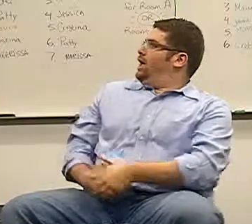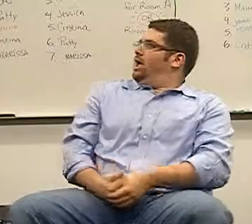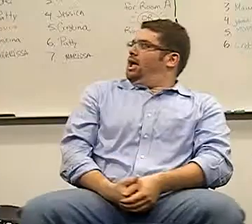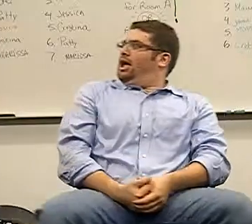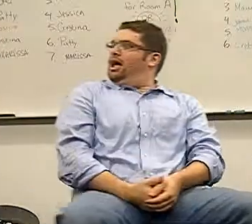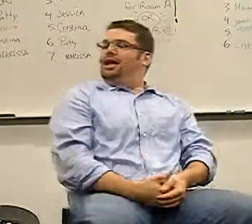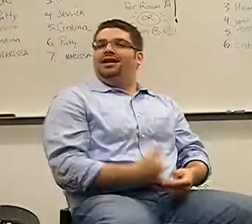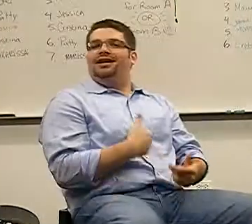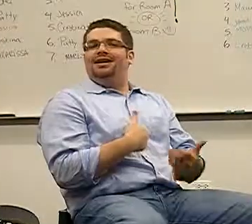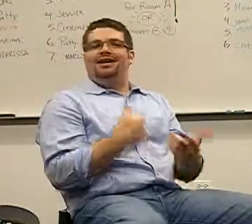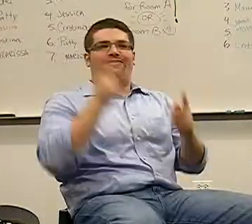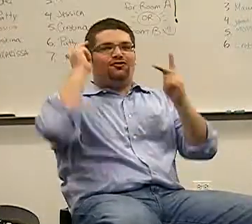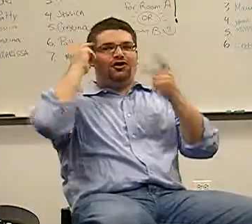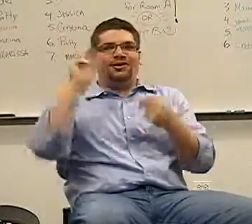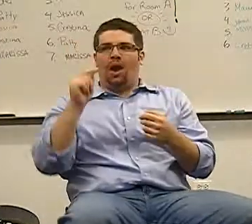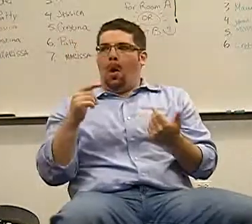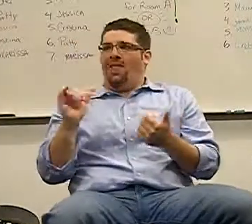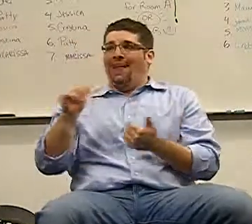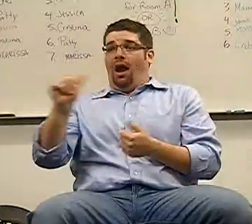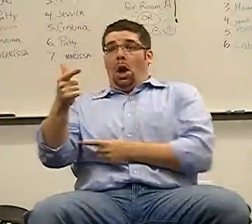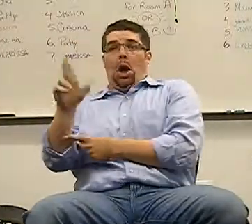So my friends and I all looked at each other like, oh, this is great, okay.